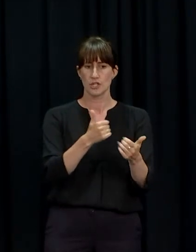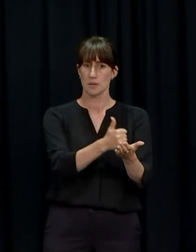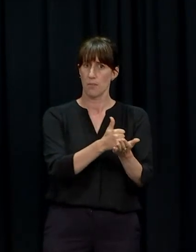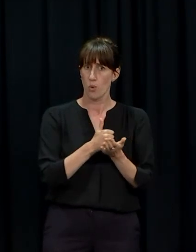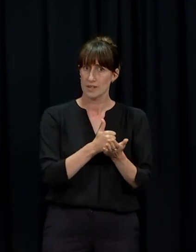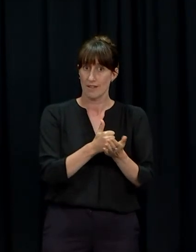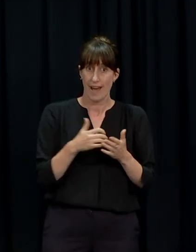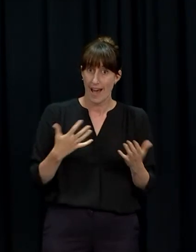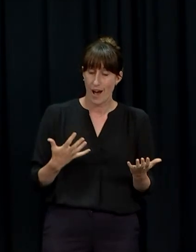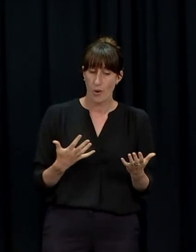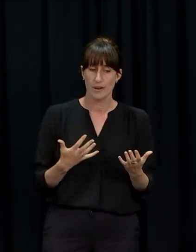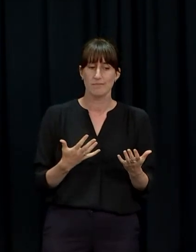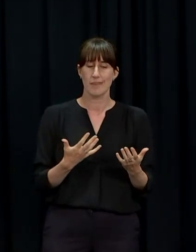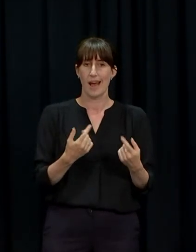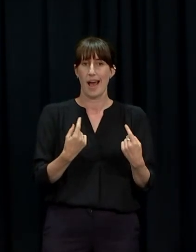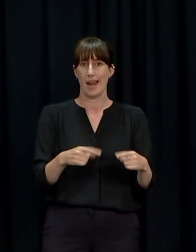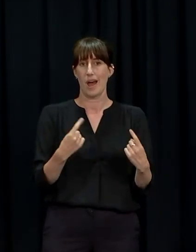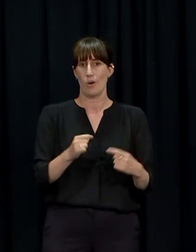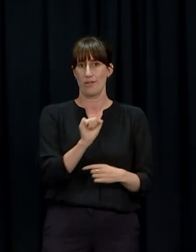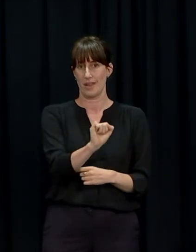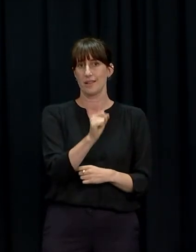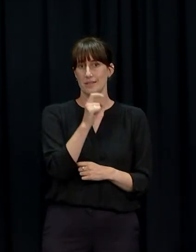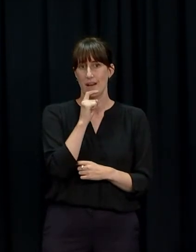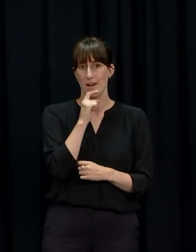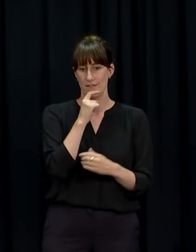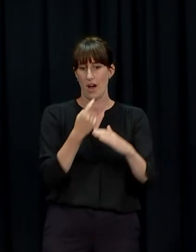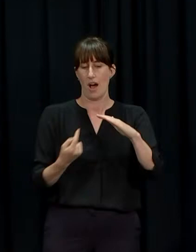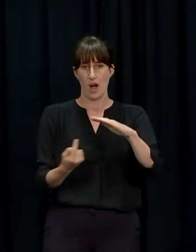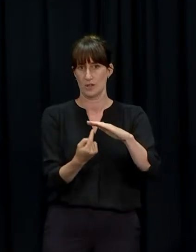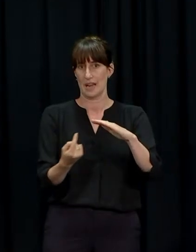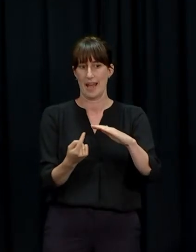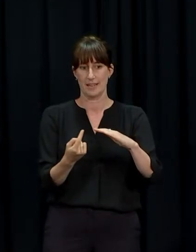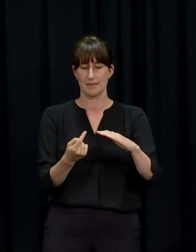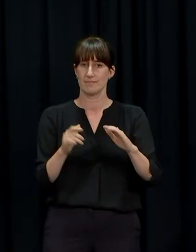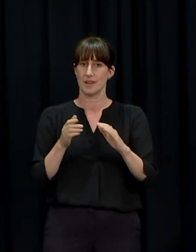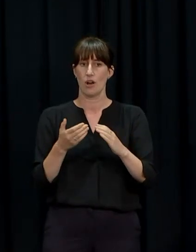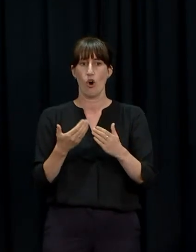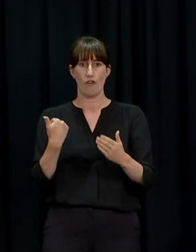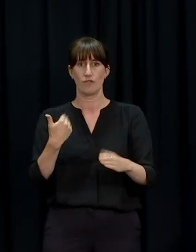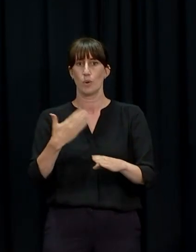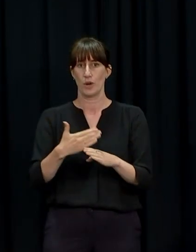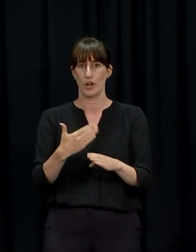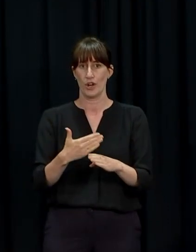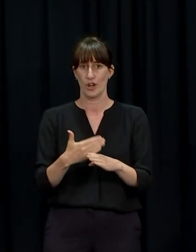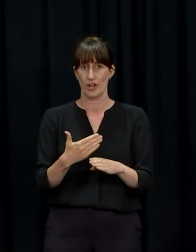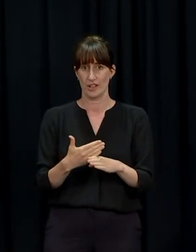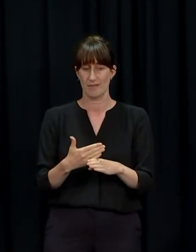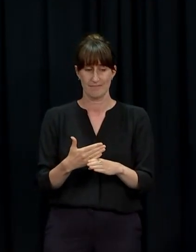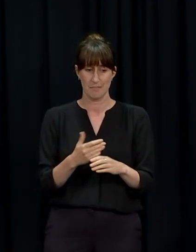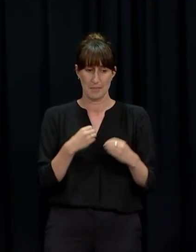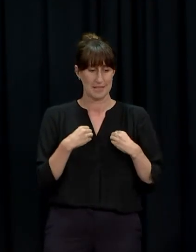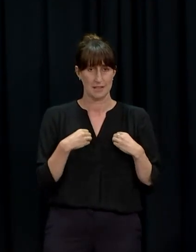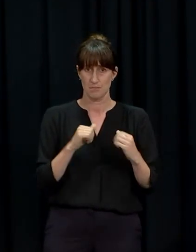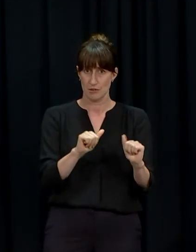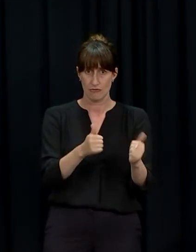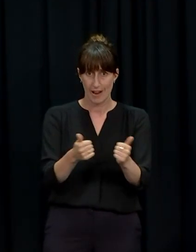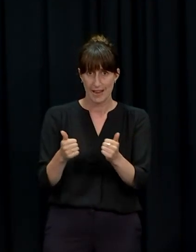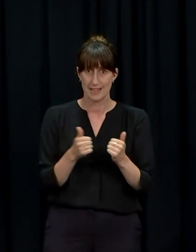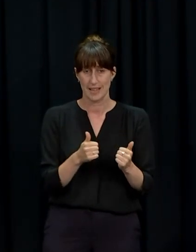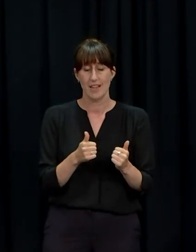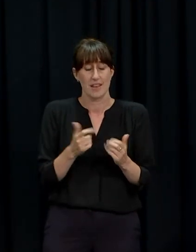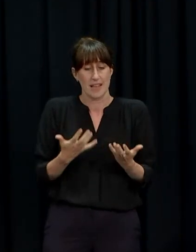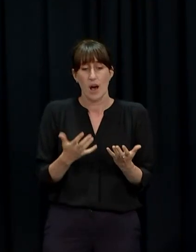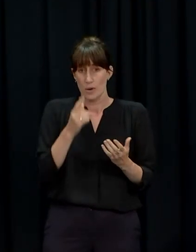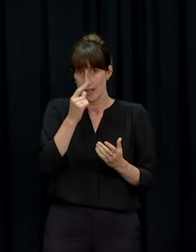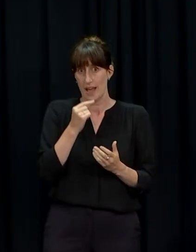and that's one of the main reasons, or a key reason, why we have been able to control our outbreaks, including of the previous highly infectious Delta